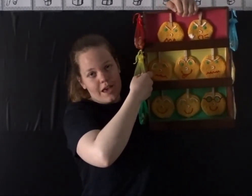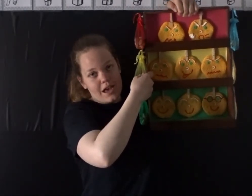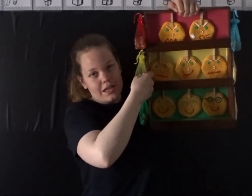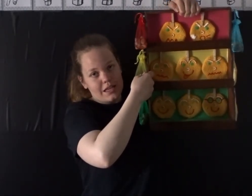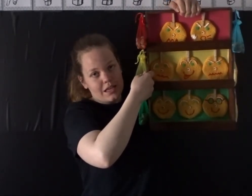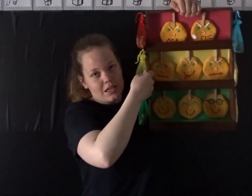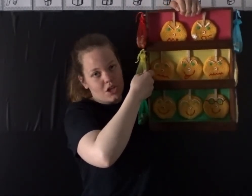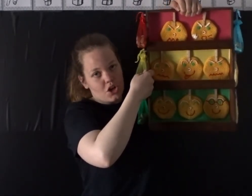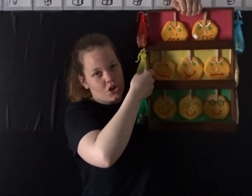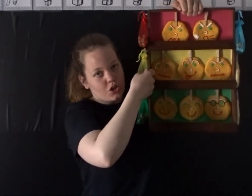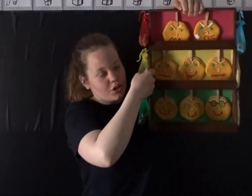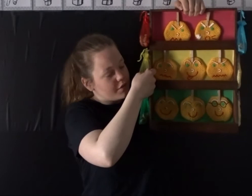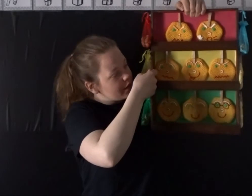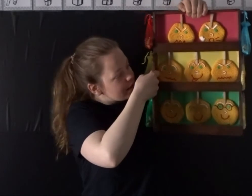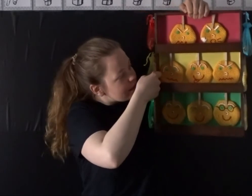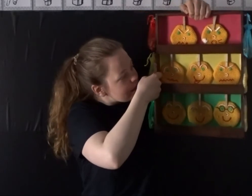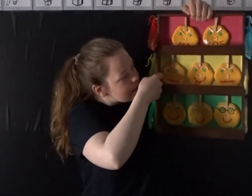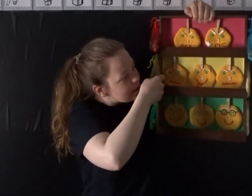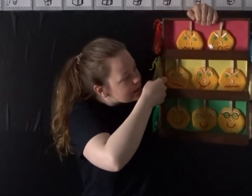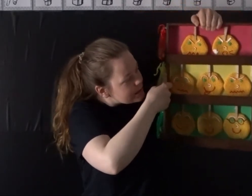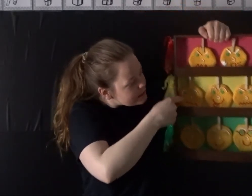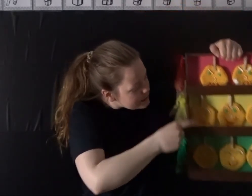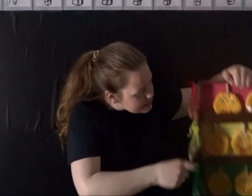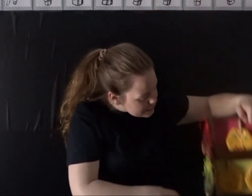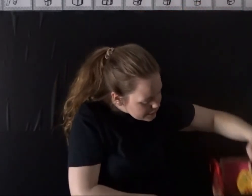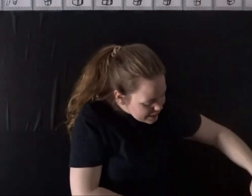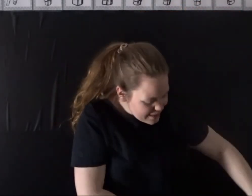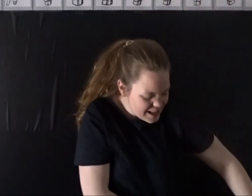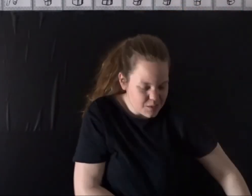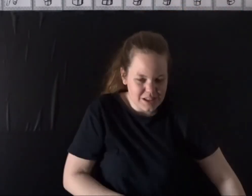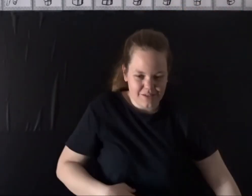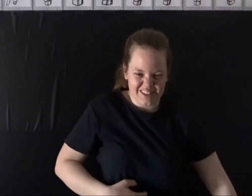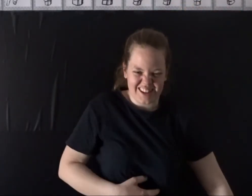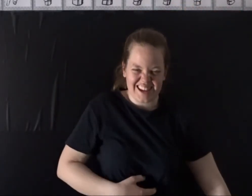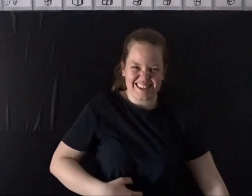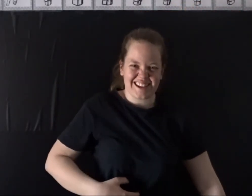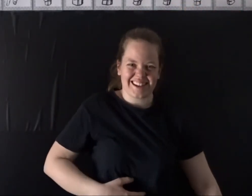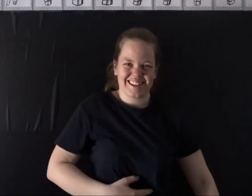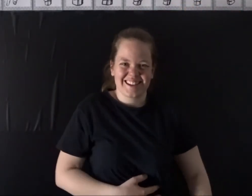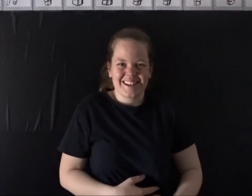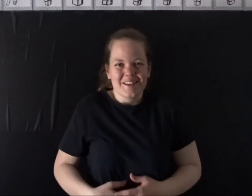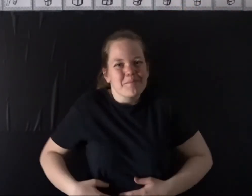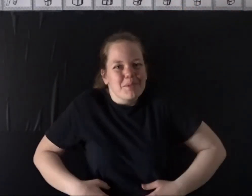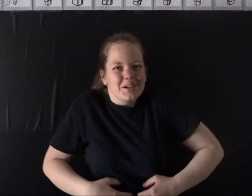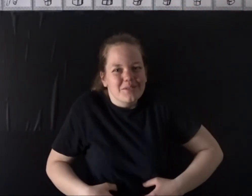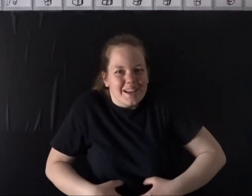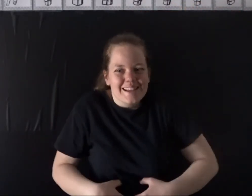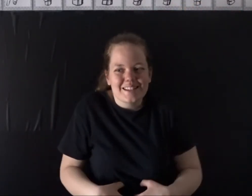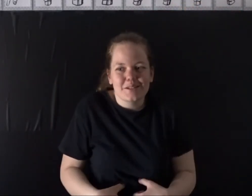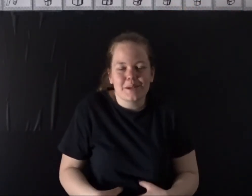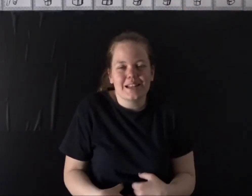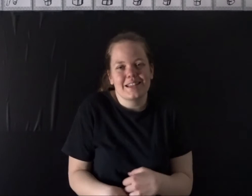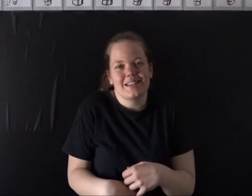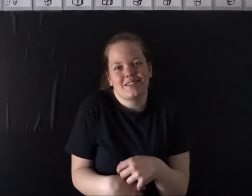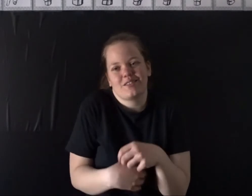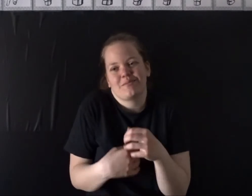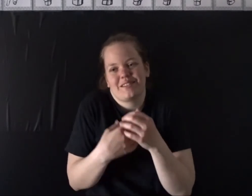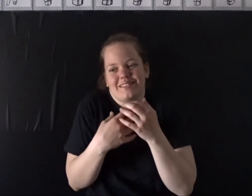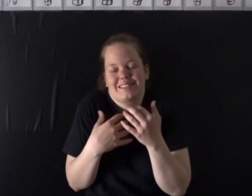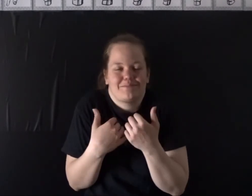that is nervous. And that's when you feel like the butterflies in your belly, and then you might